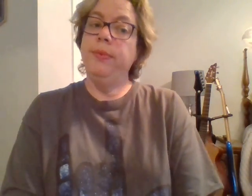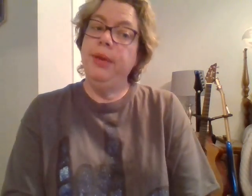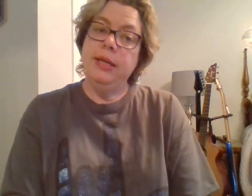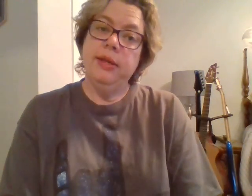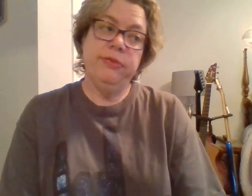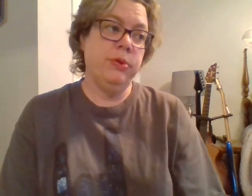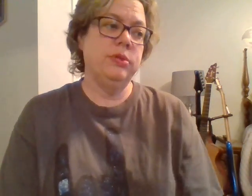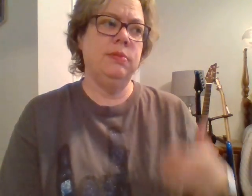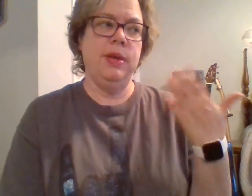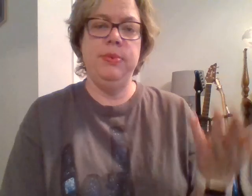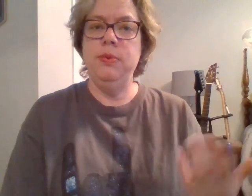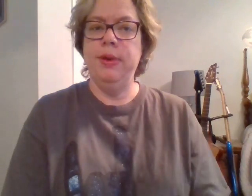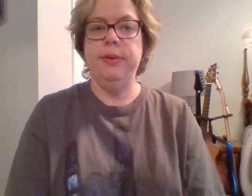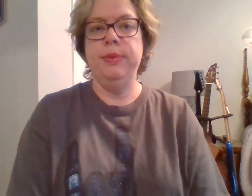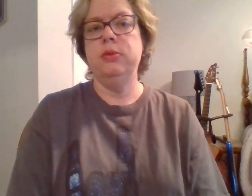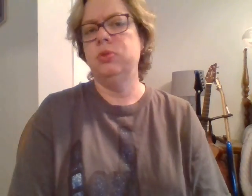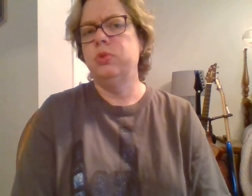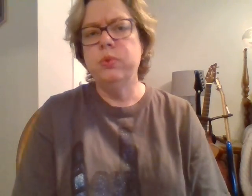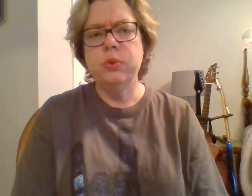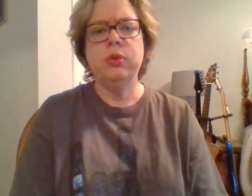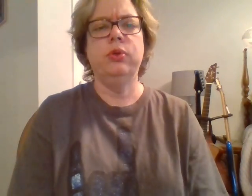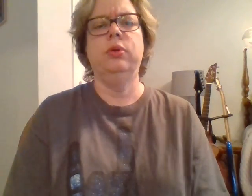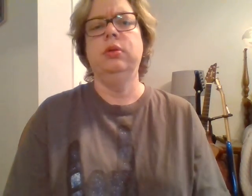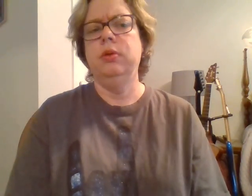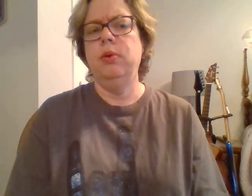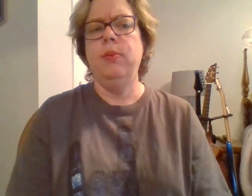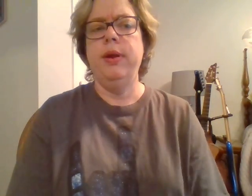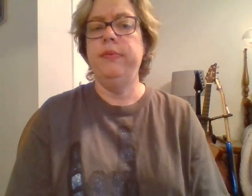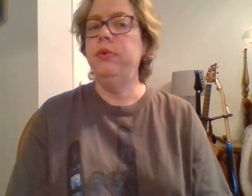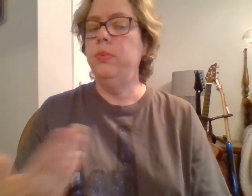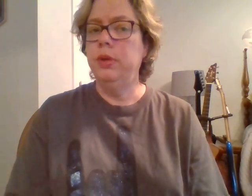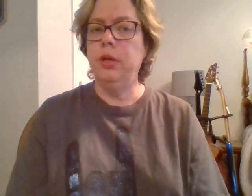meet a deaf person, maybe you met them in the store or whatever, and you wanted to go up